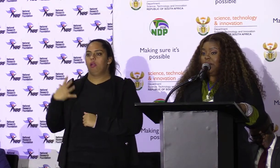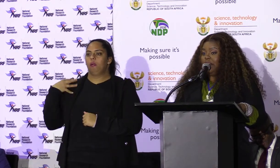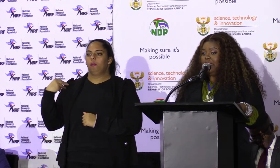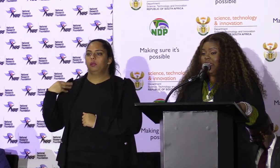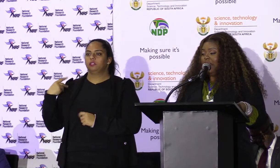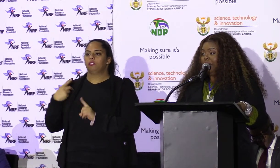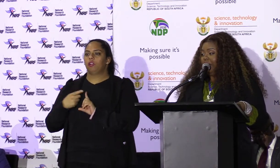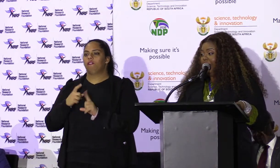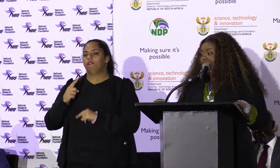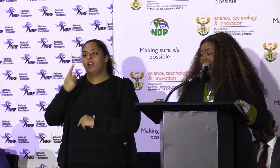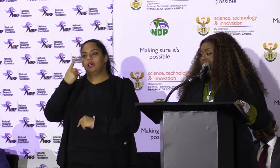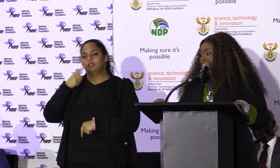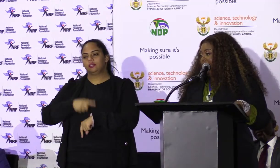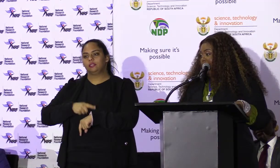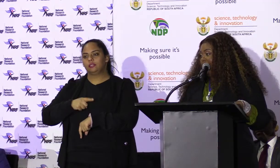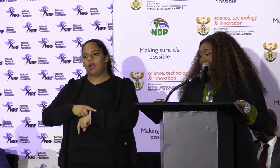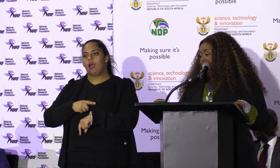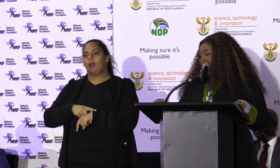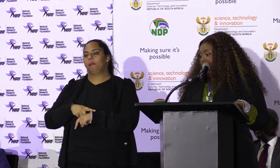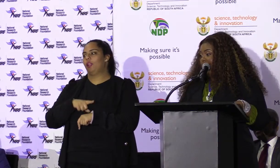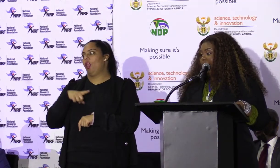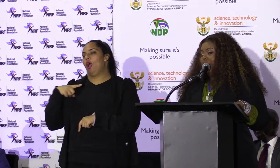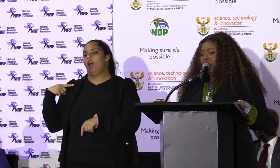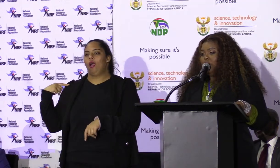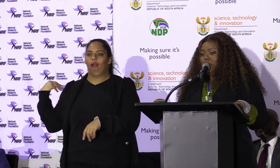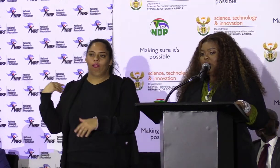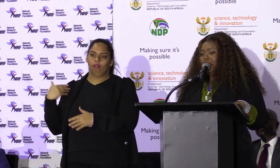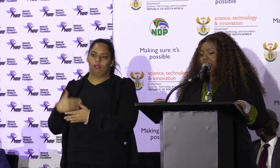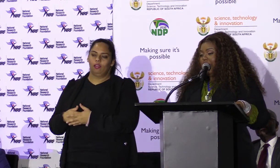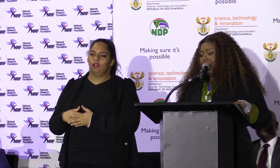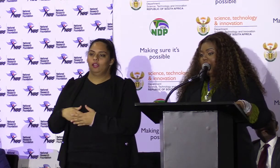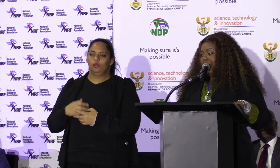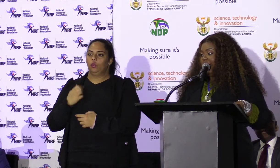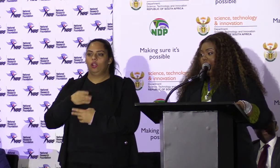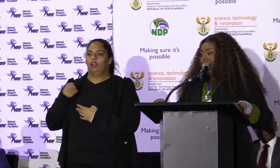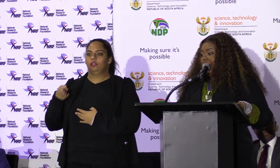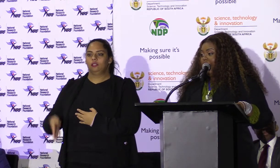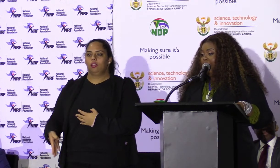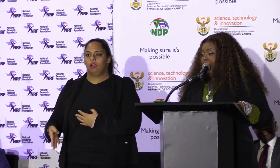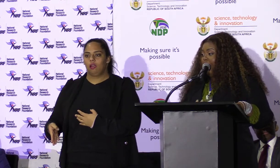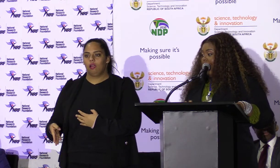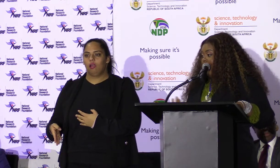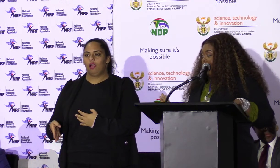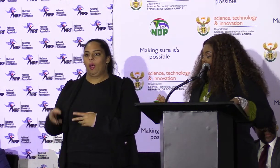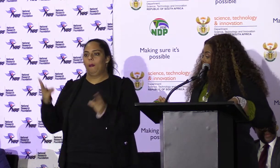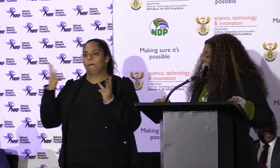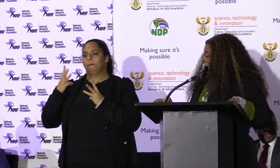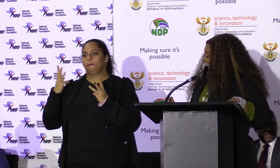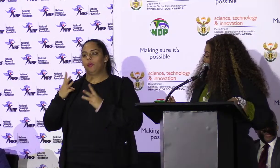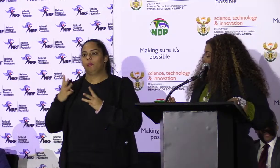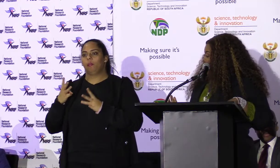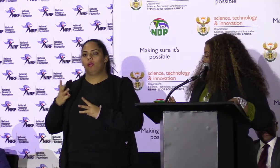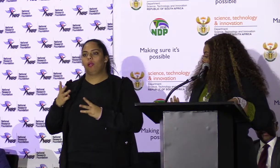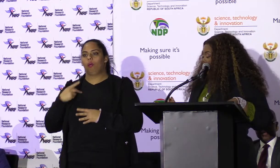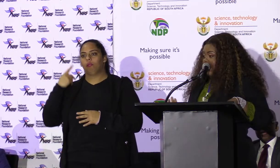Minister, for the first time in a long time, you will not hear people howling when there's a